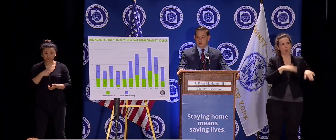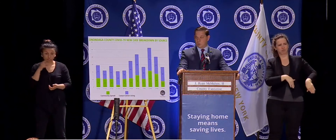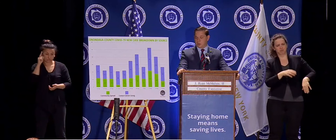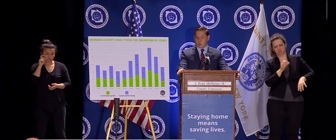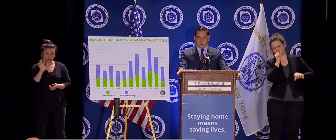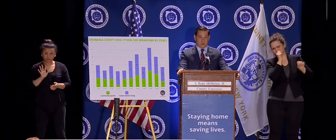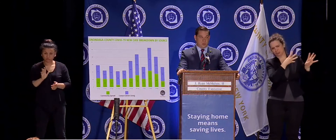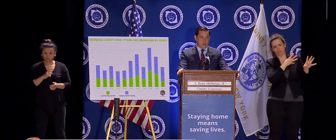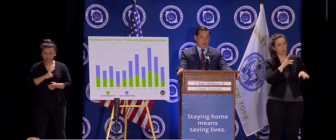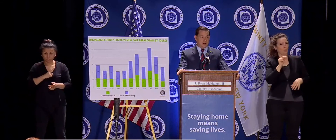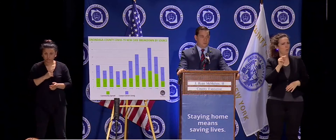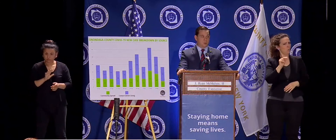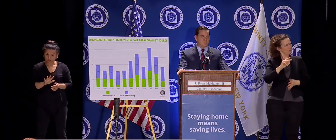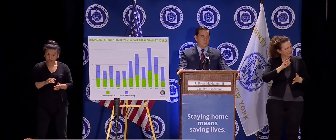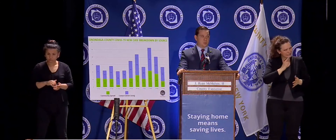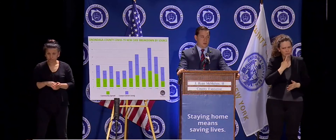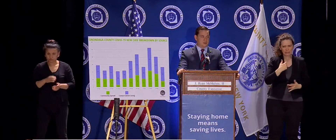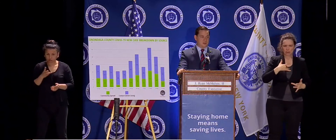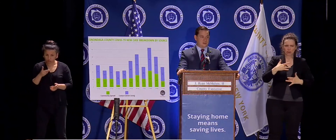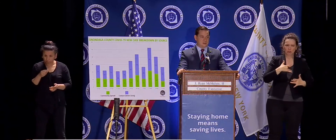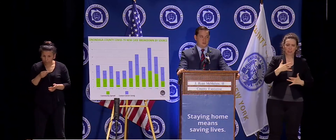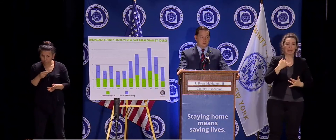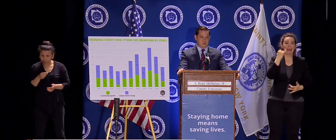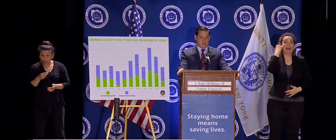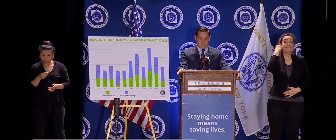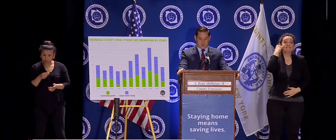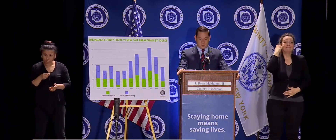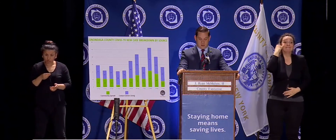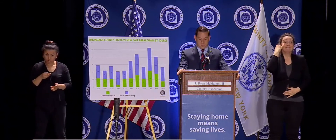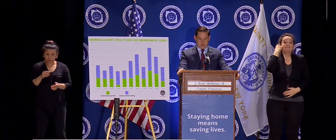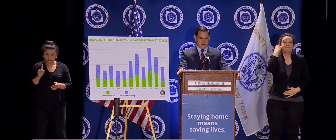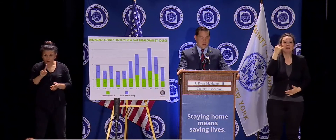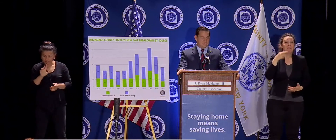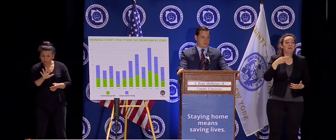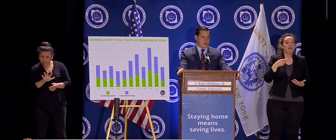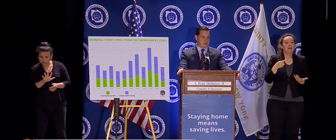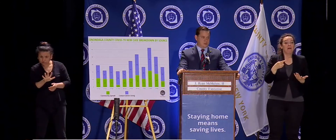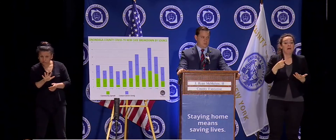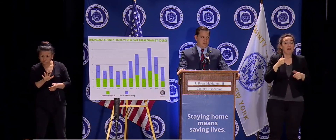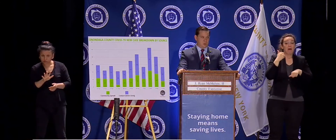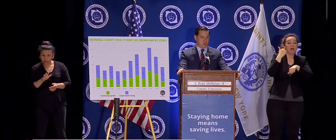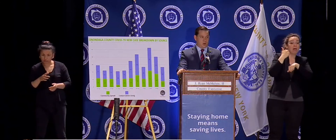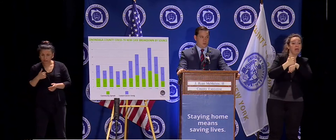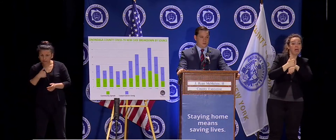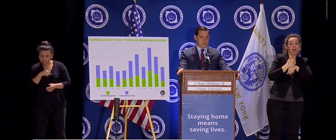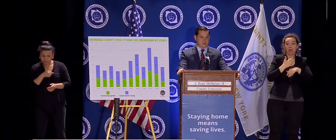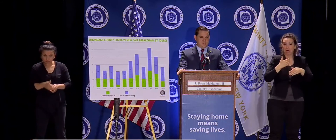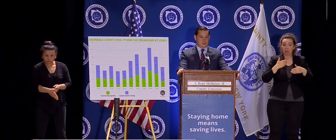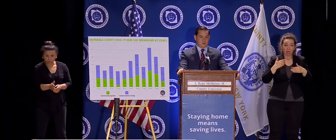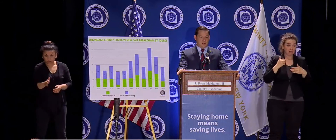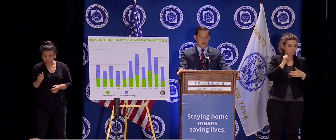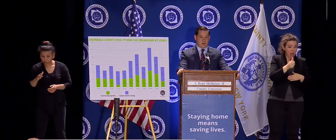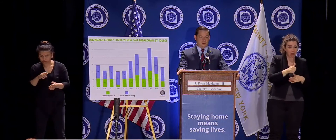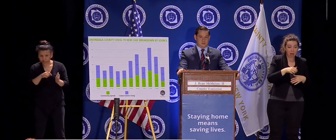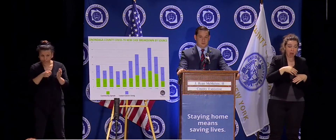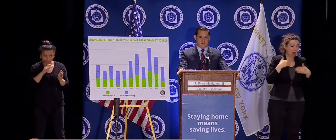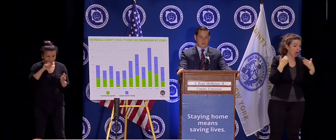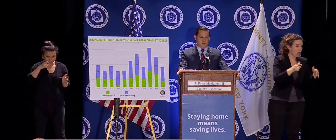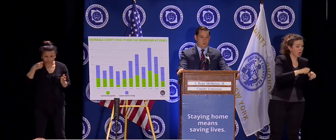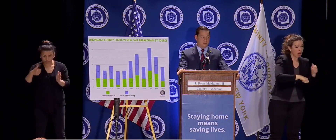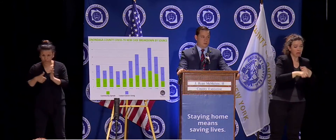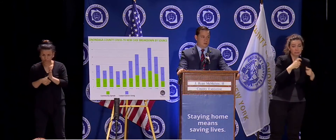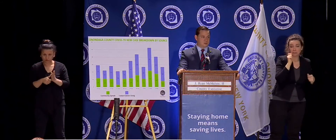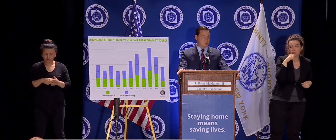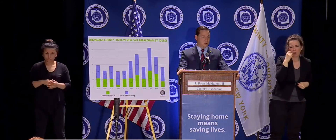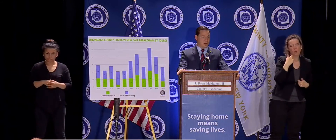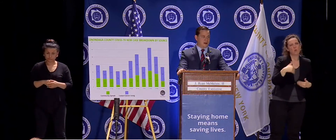data would look really, really good right now if we weren't doing proactive testing. Our active cases would be in the 100s. You know,